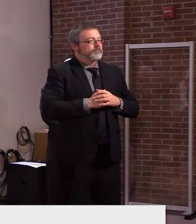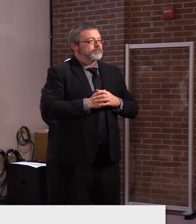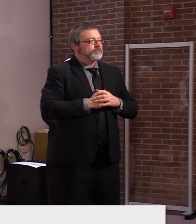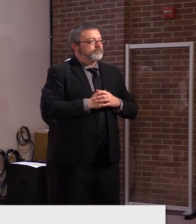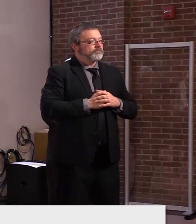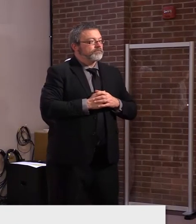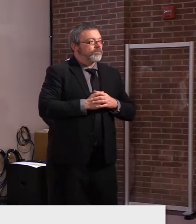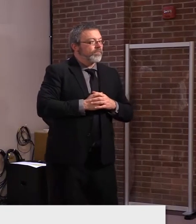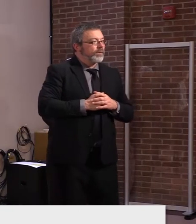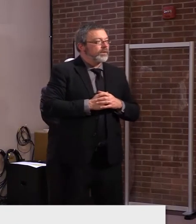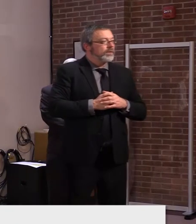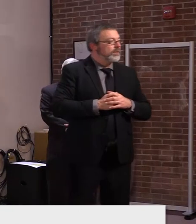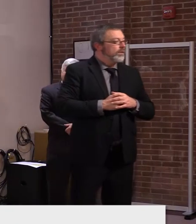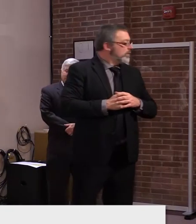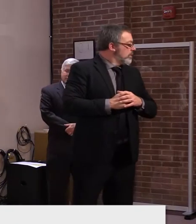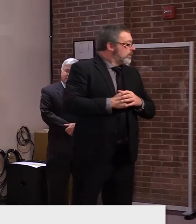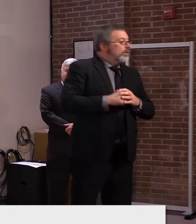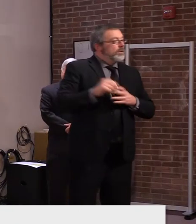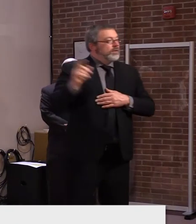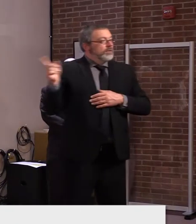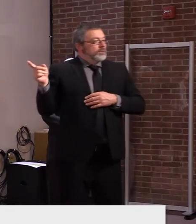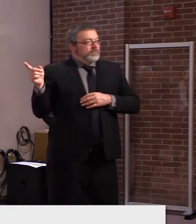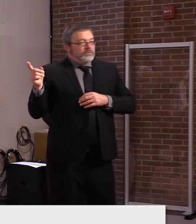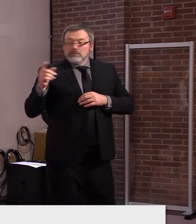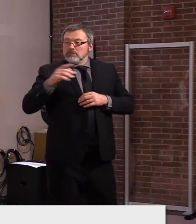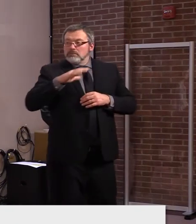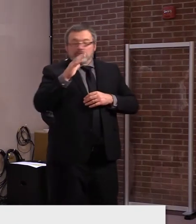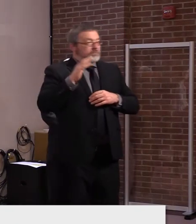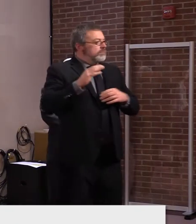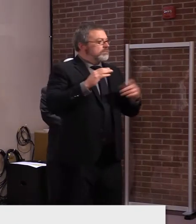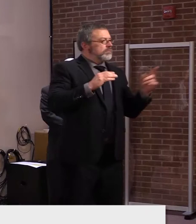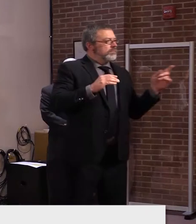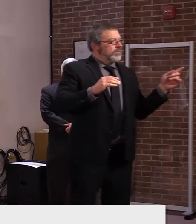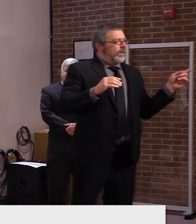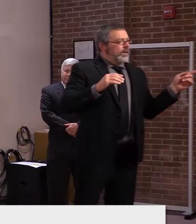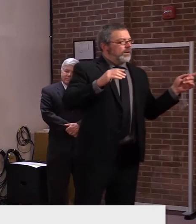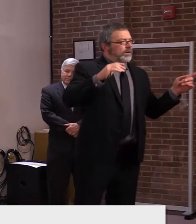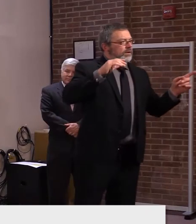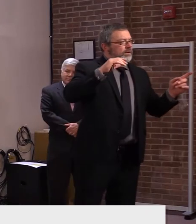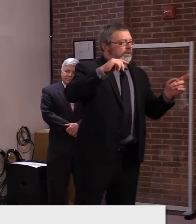our domestic transmission or case rates?